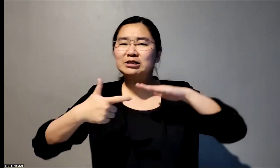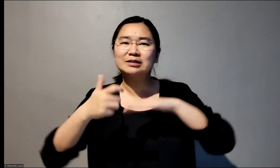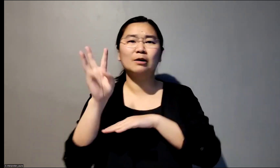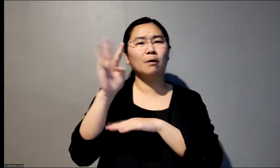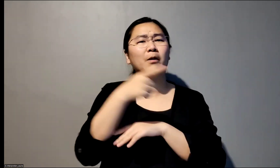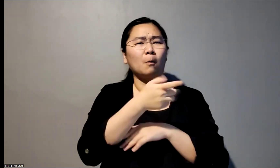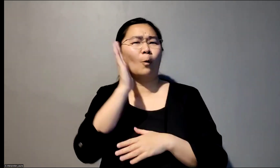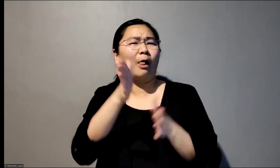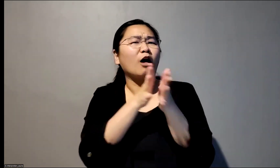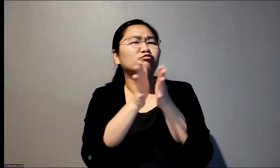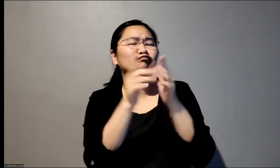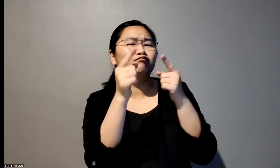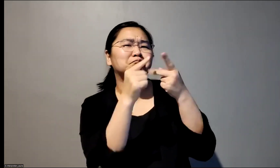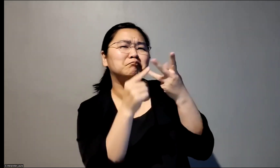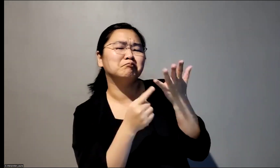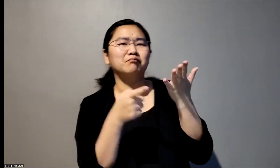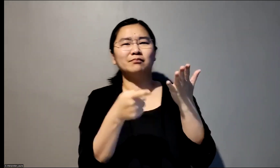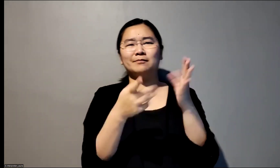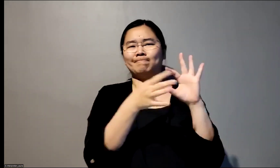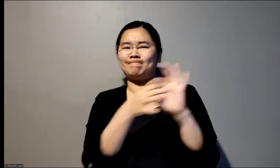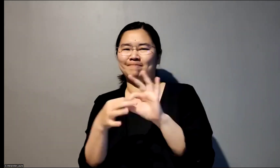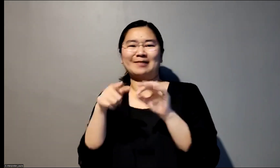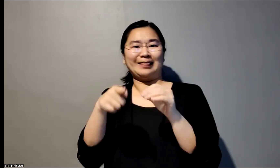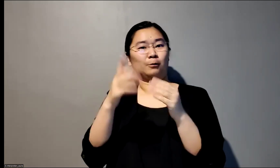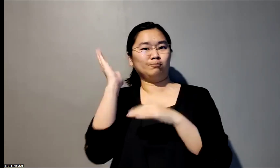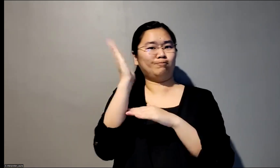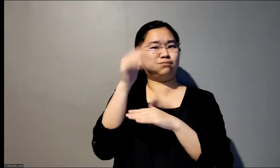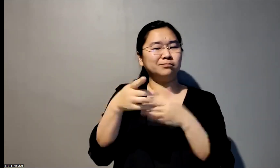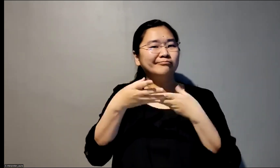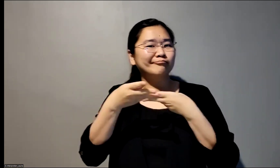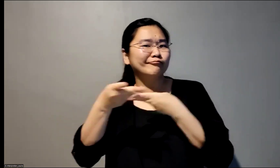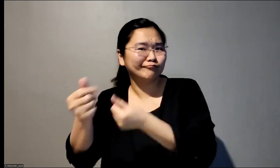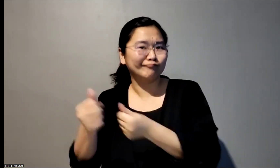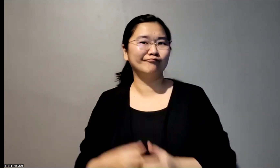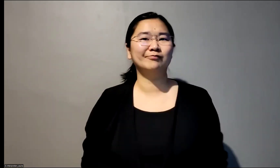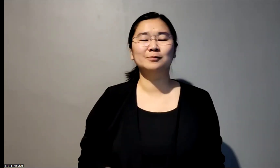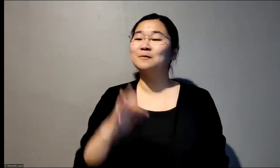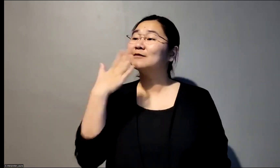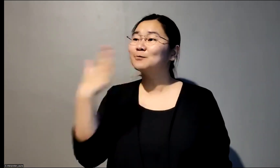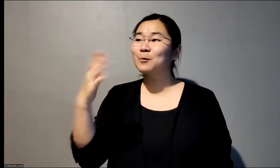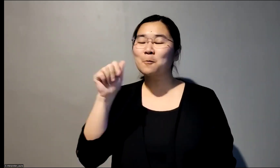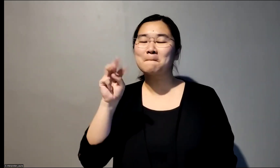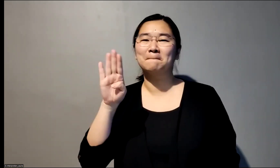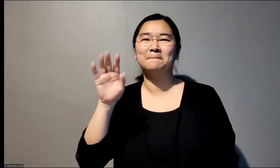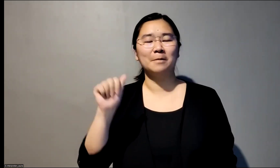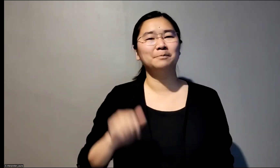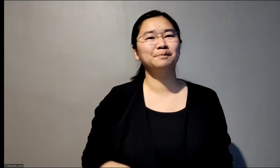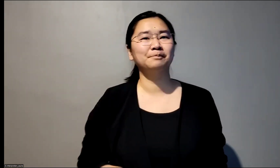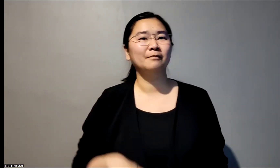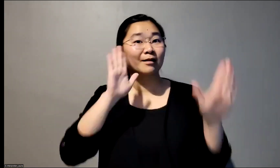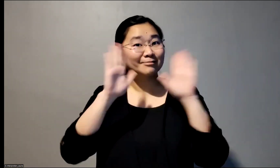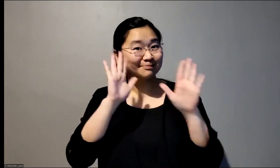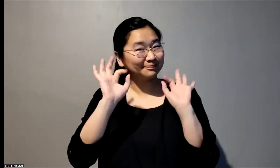today's call. This meeting is being recorded. There is international sign